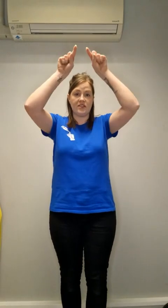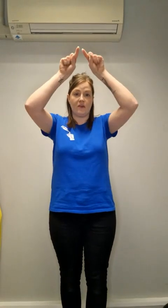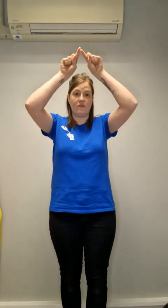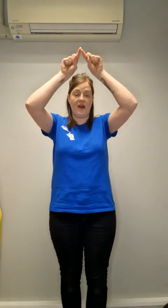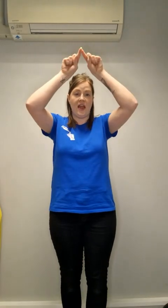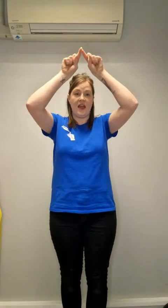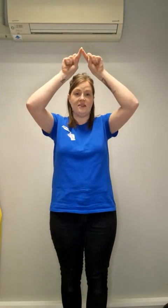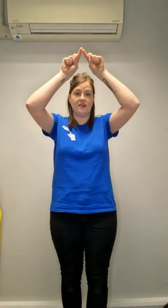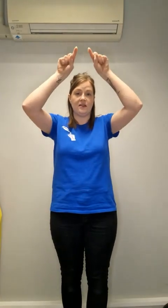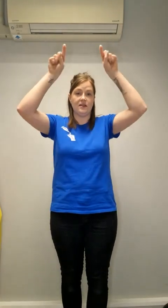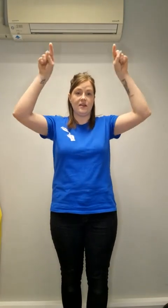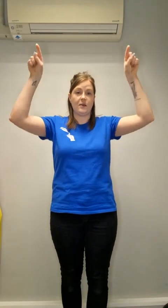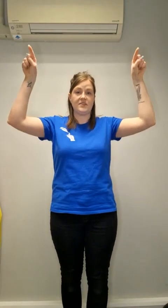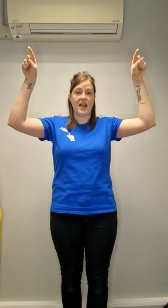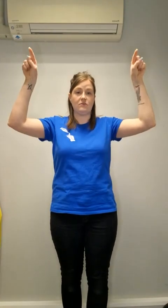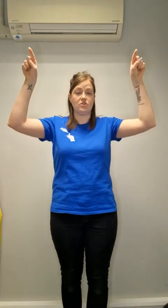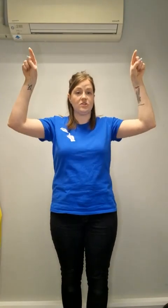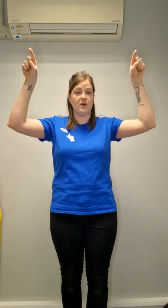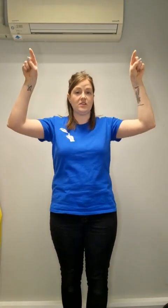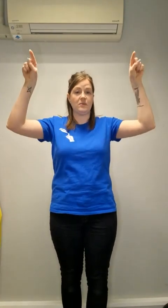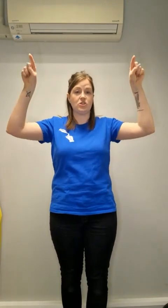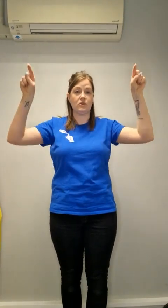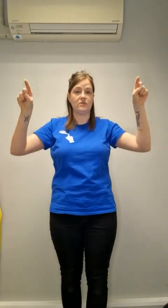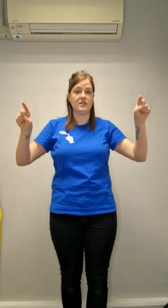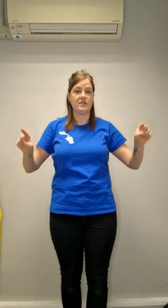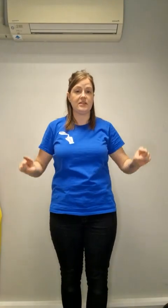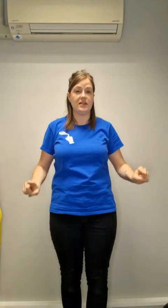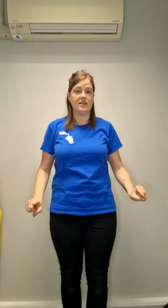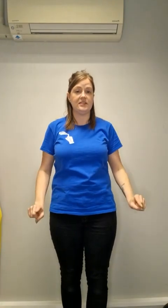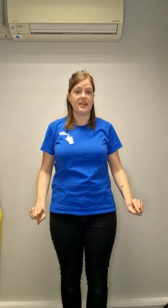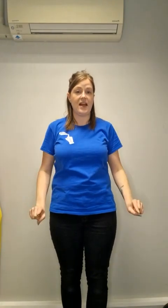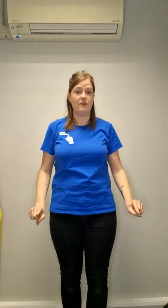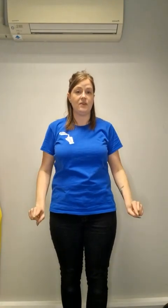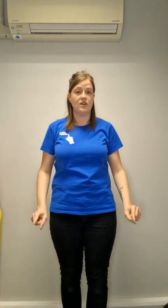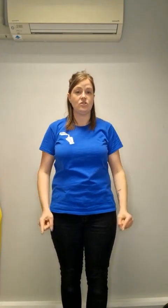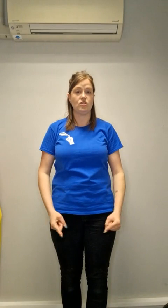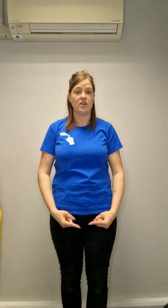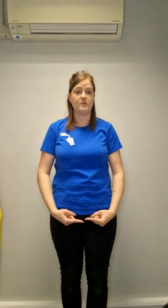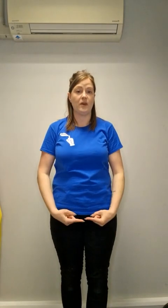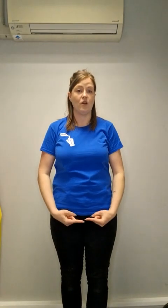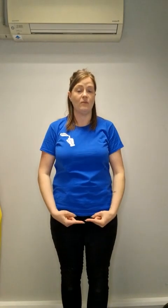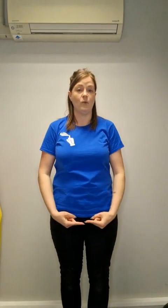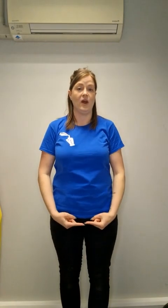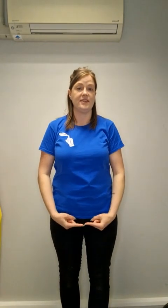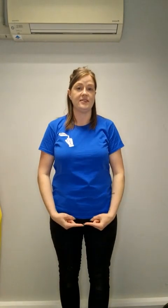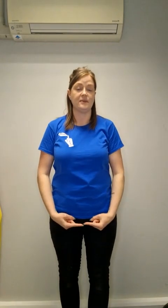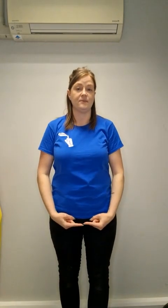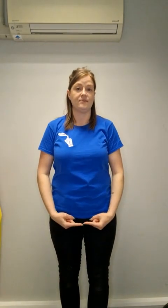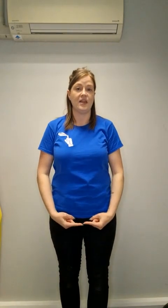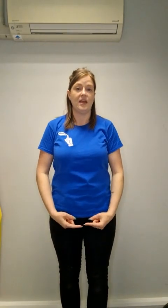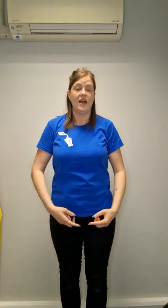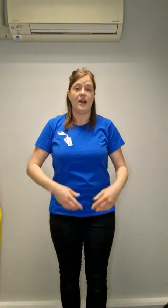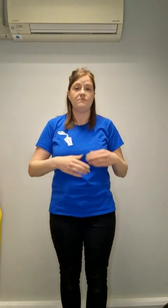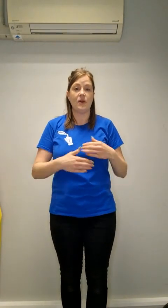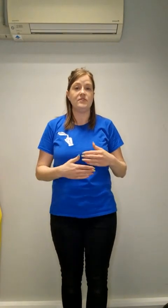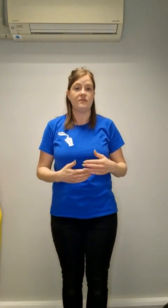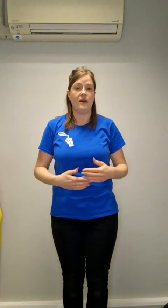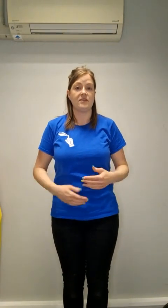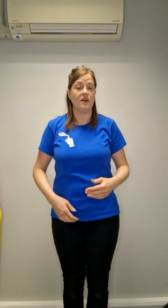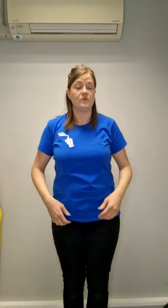above my head, comes out to just past my shoulders, down to just below my waist. And most of our signs will